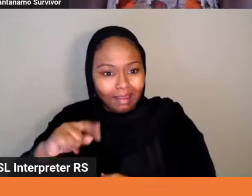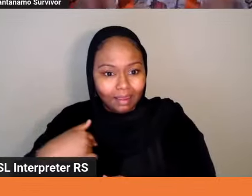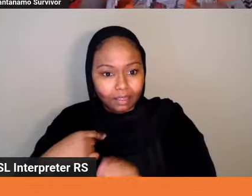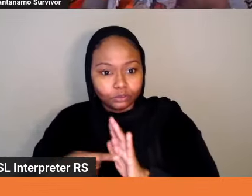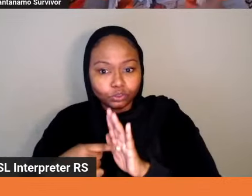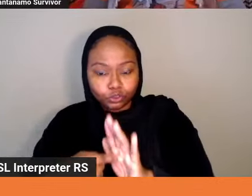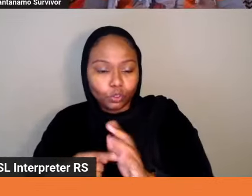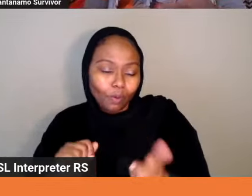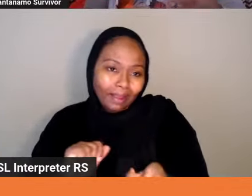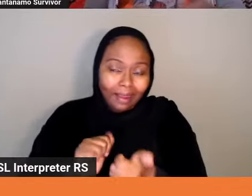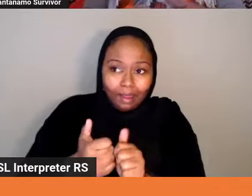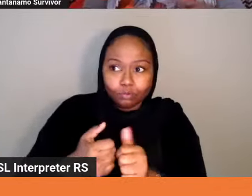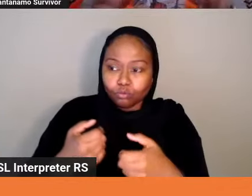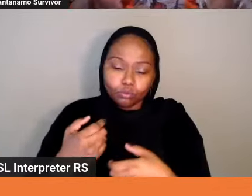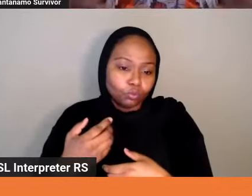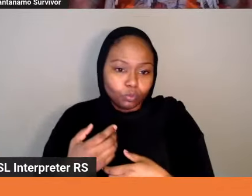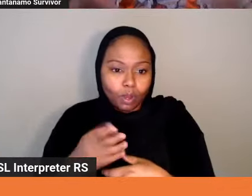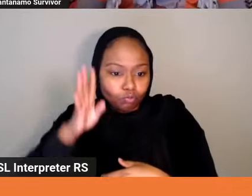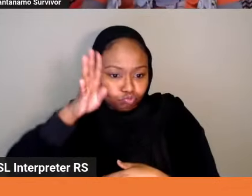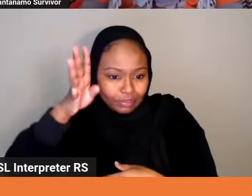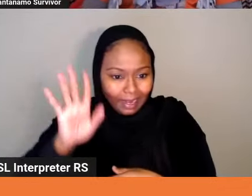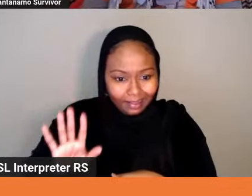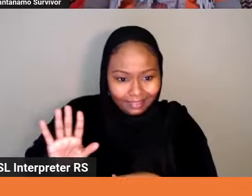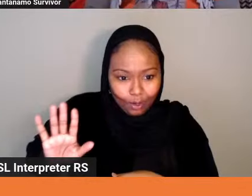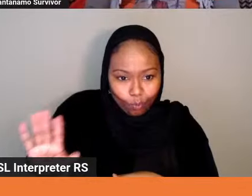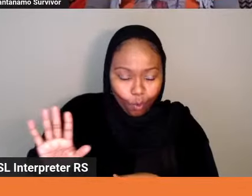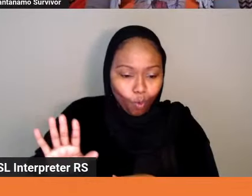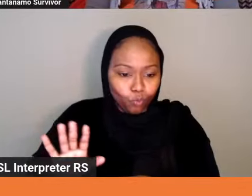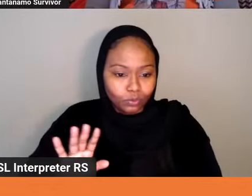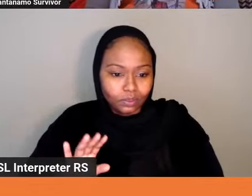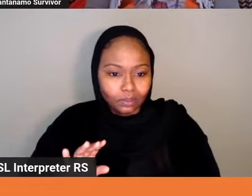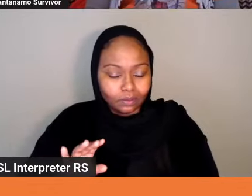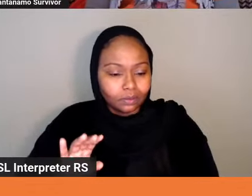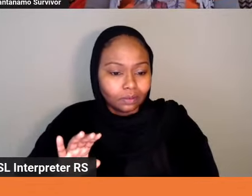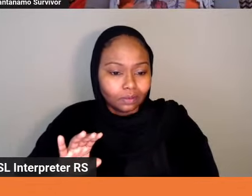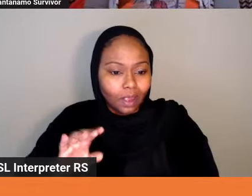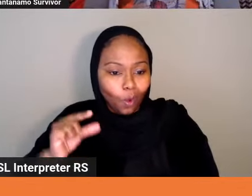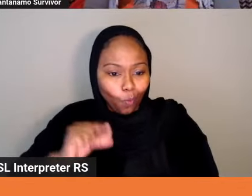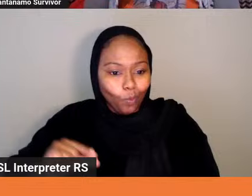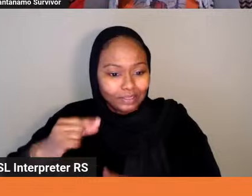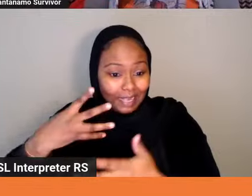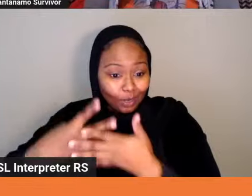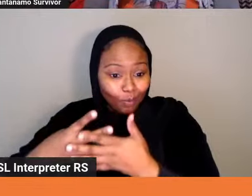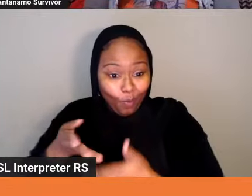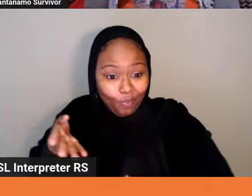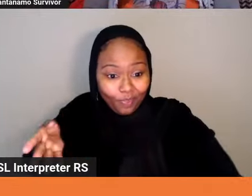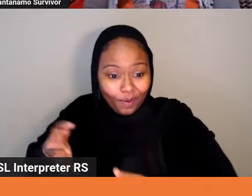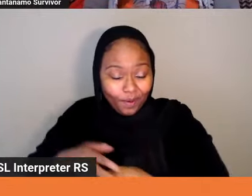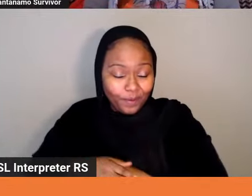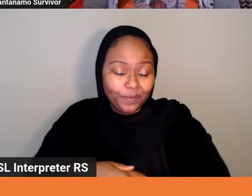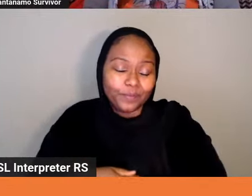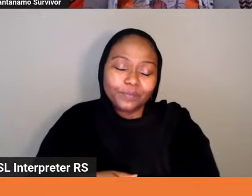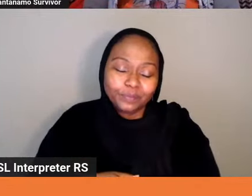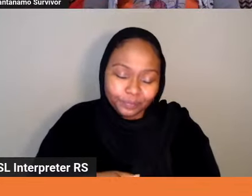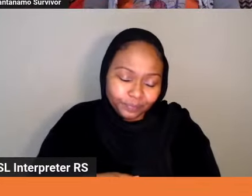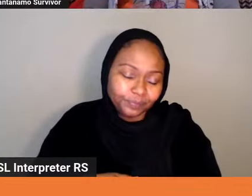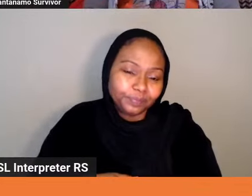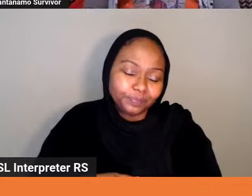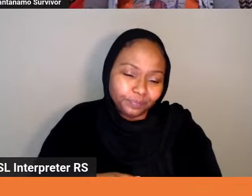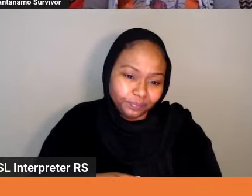who created their own Guantanamo with their own set of rules and so on. So